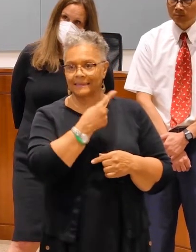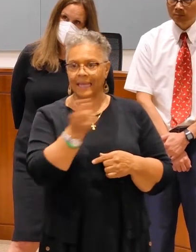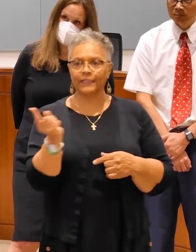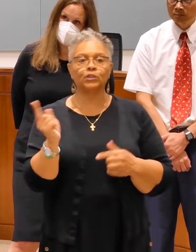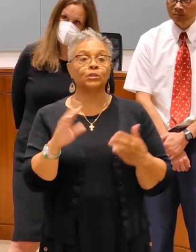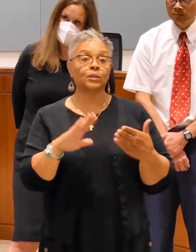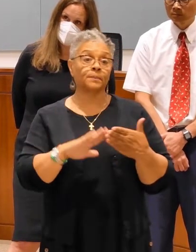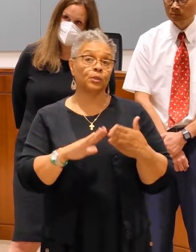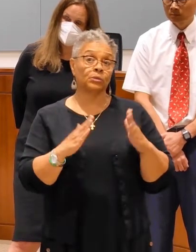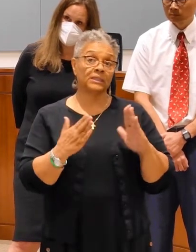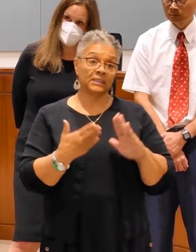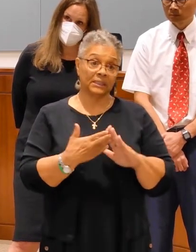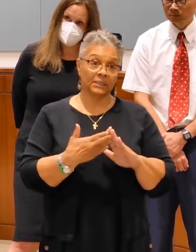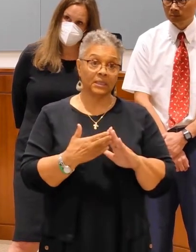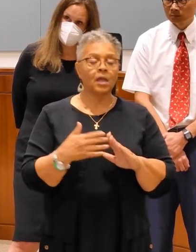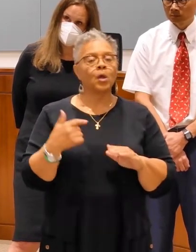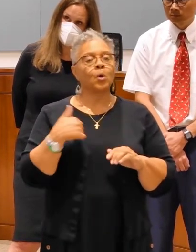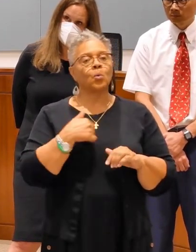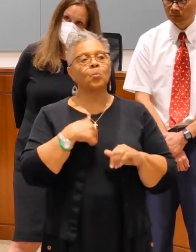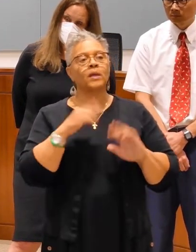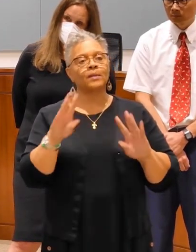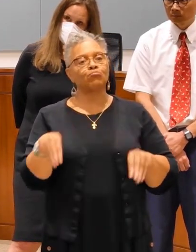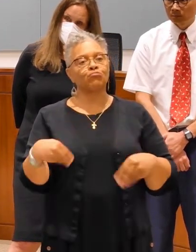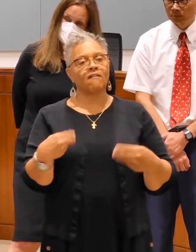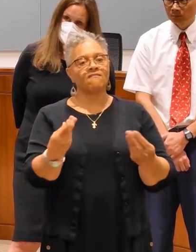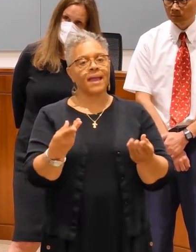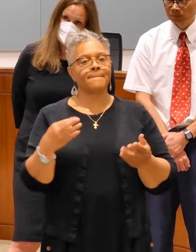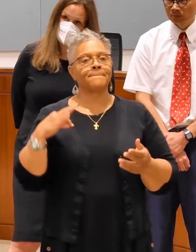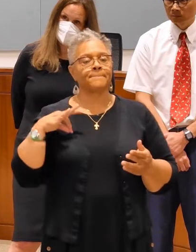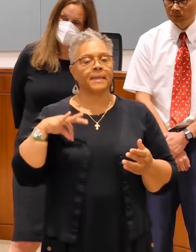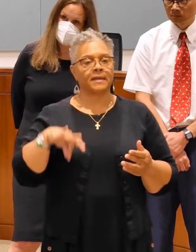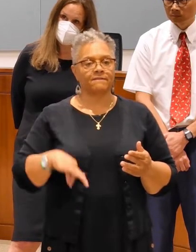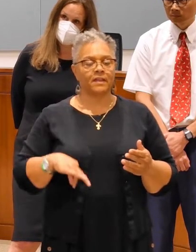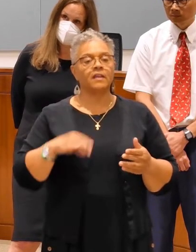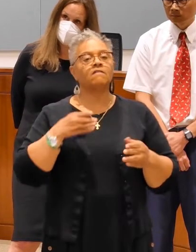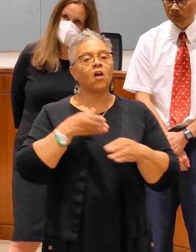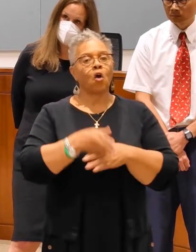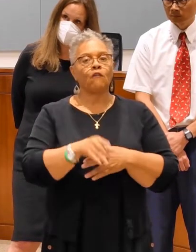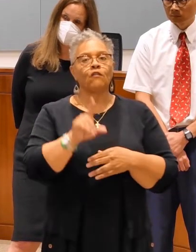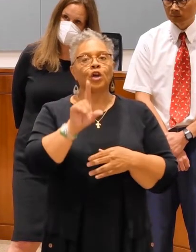community, we provide benefits for over